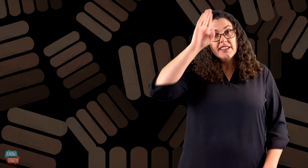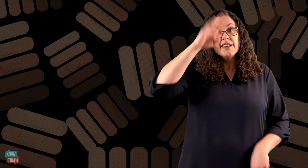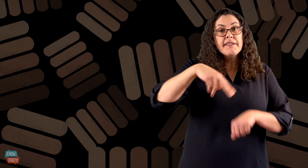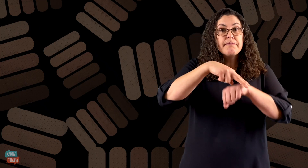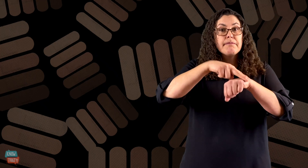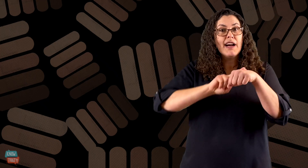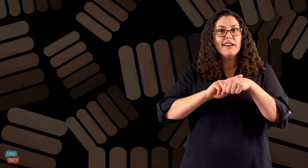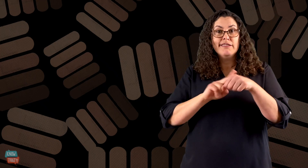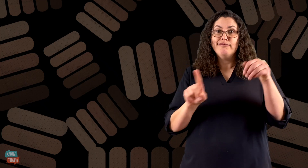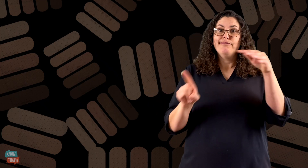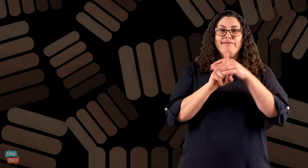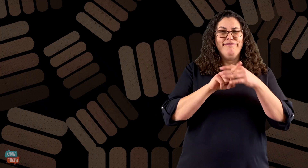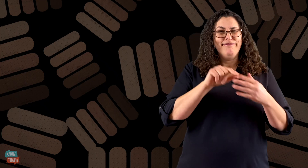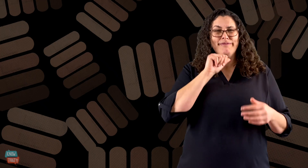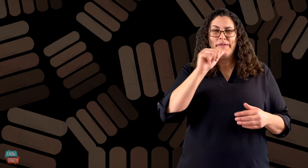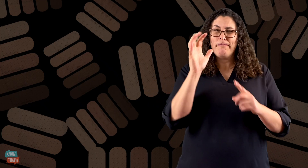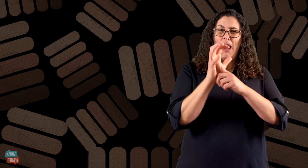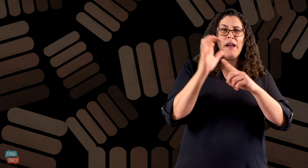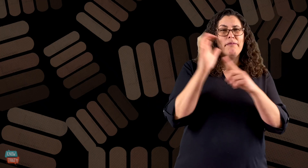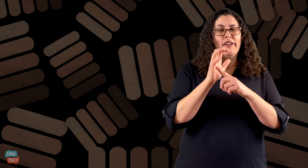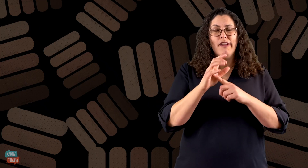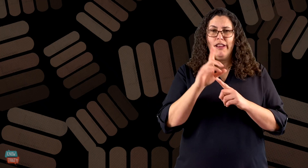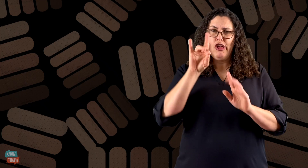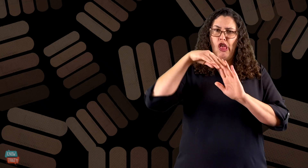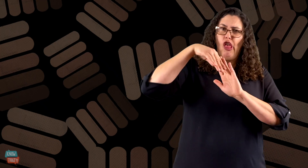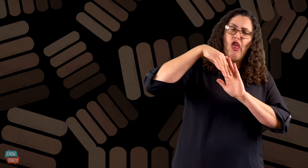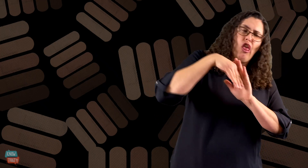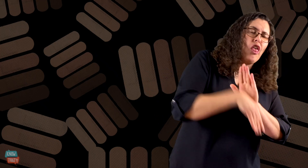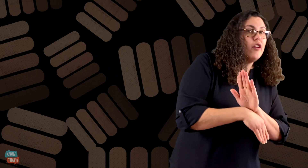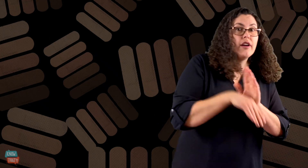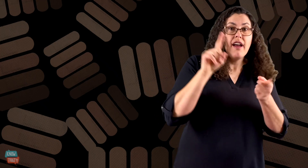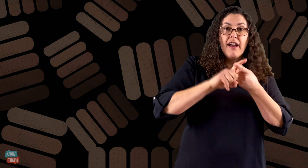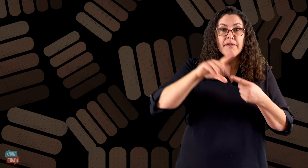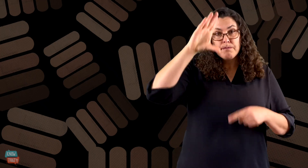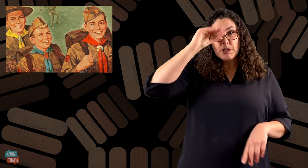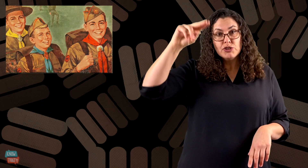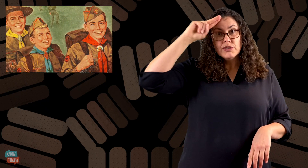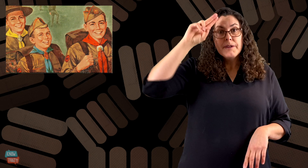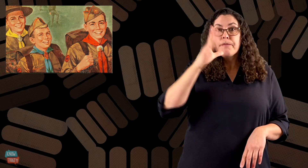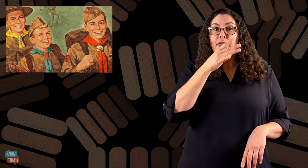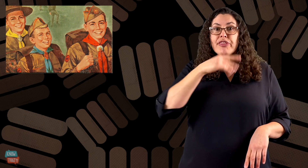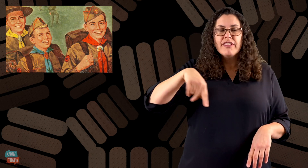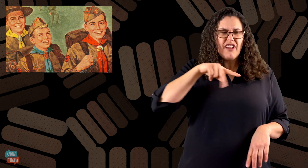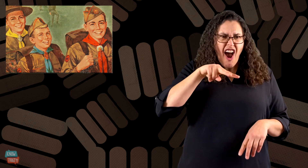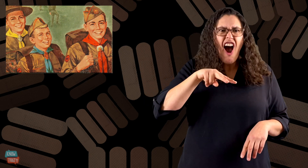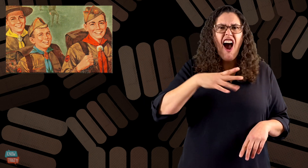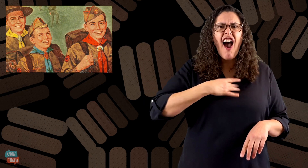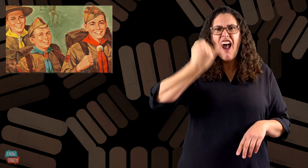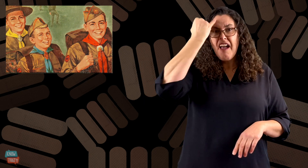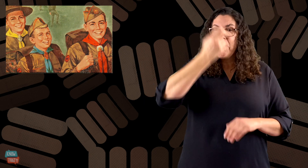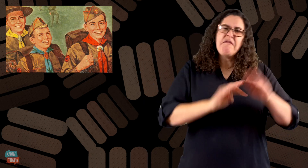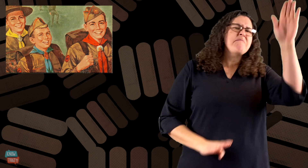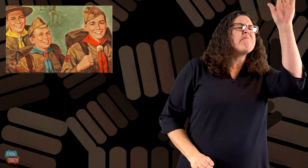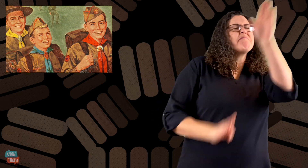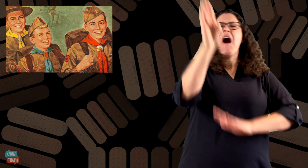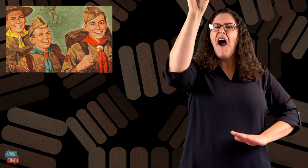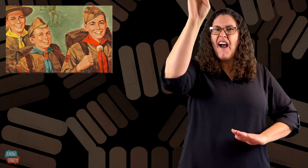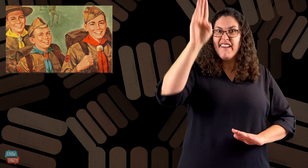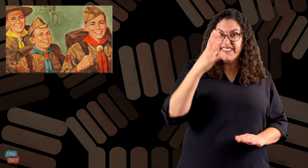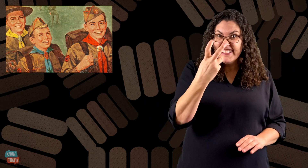Did you know that Band-Aids weren't that popular when they started, and they almost plummeted until the Boy Scouts mothers got involved and